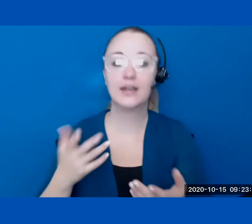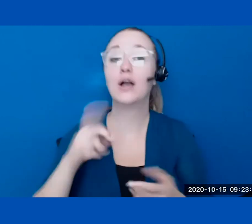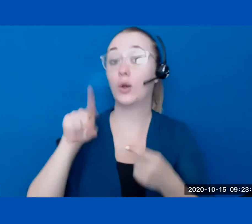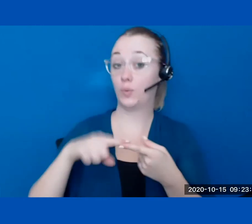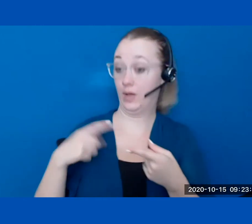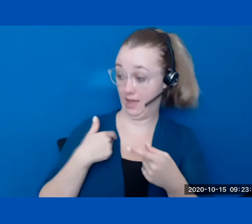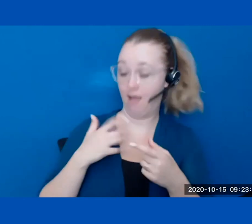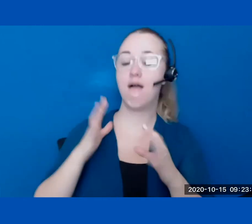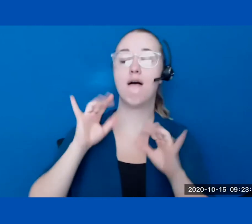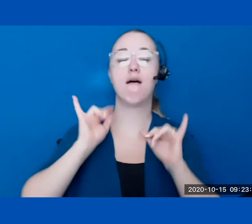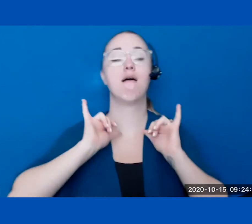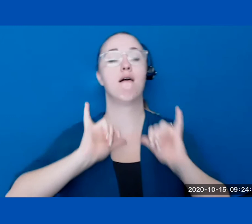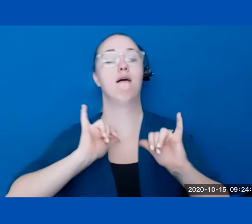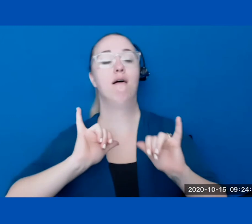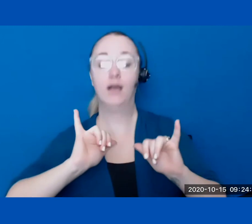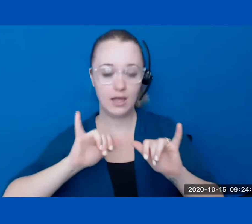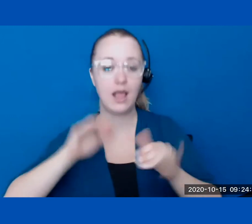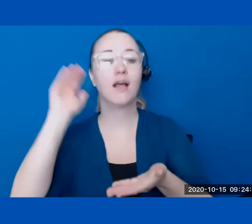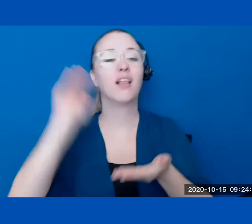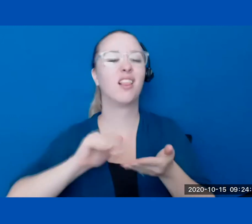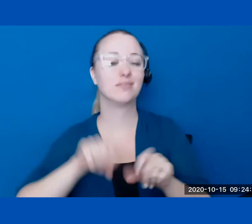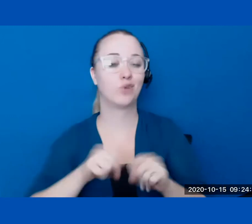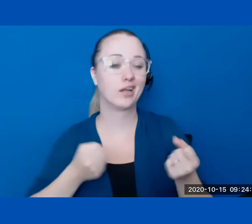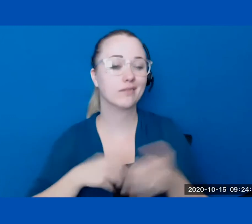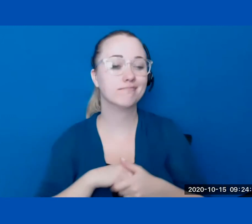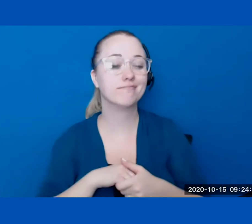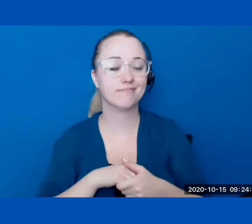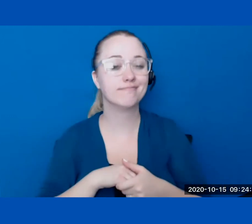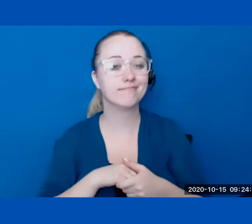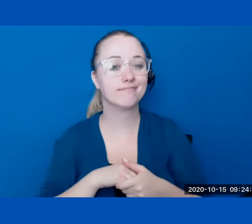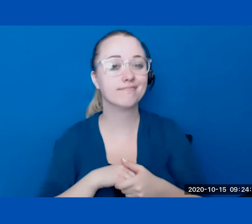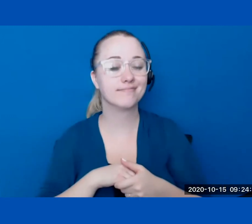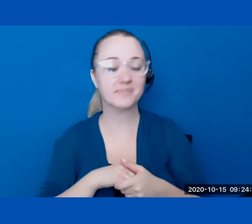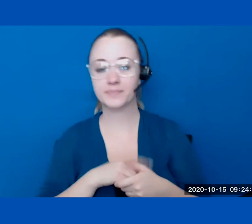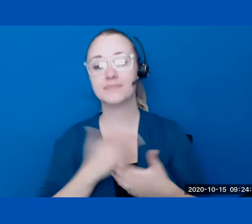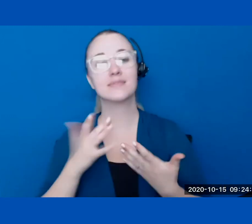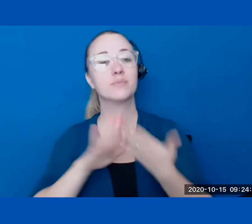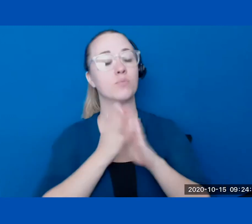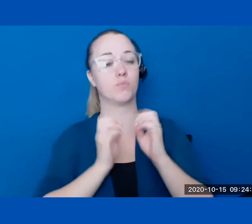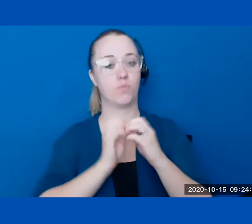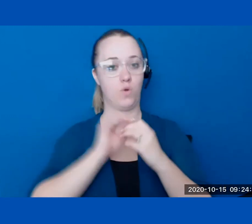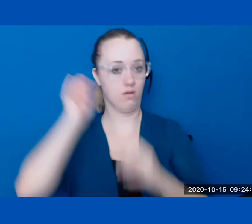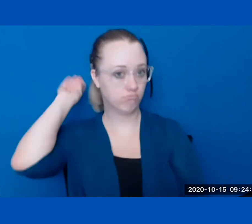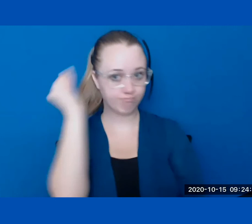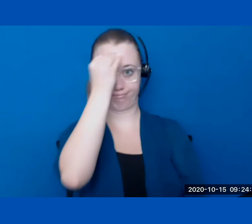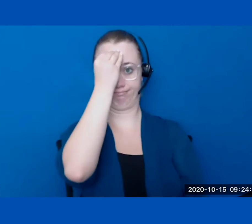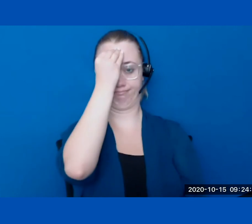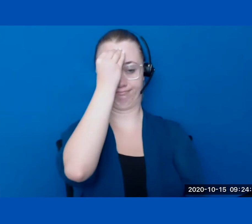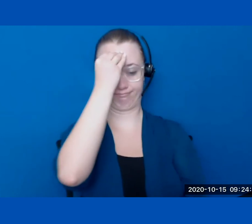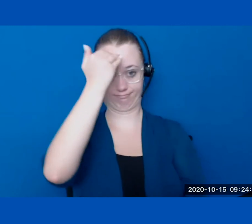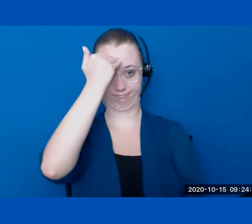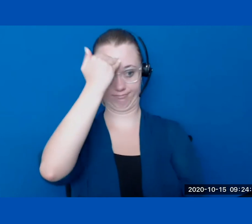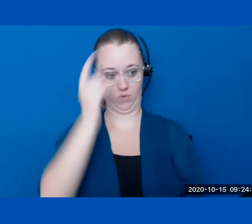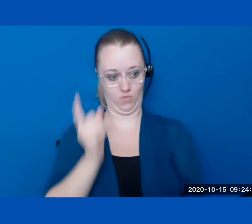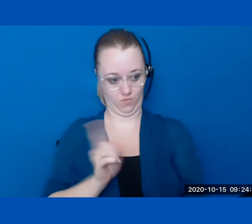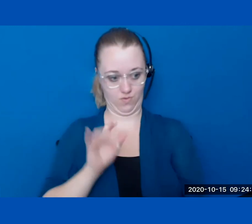as well. It's just kind of really being more conscious about where that cane is, and you